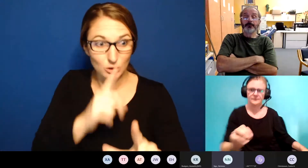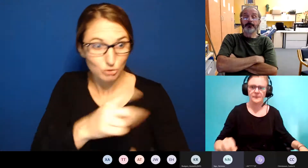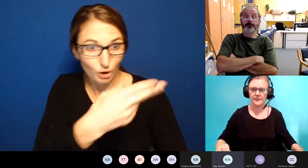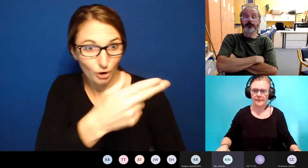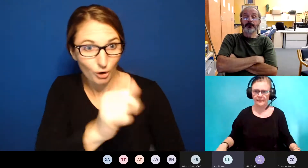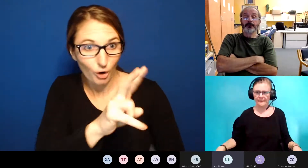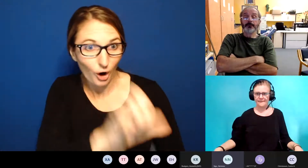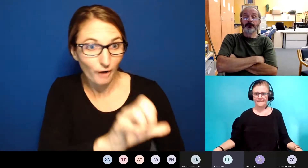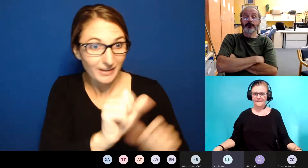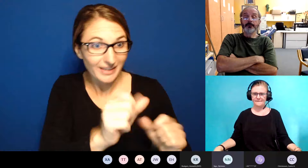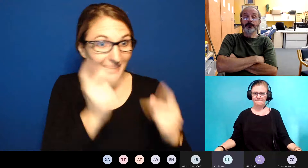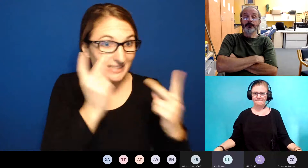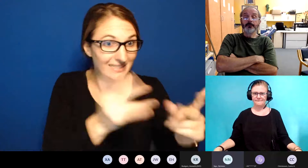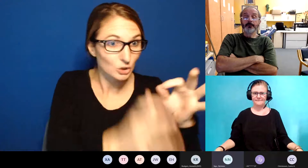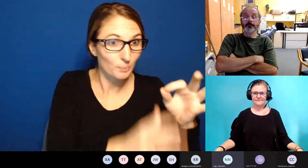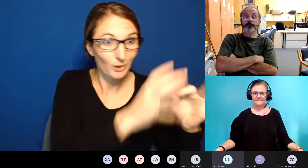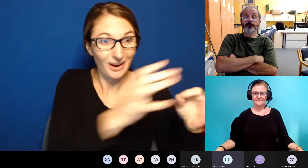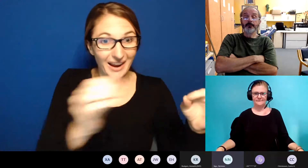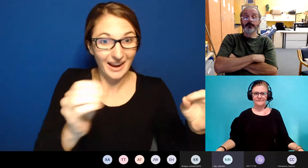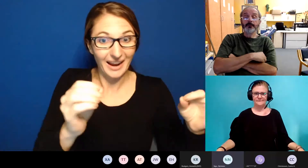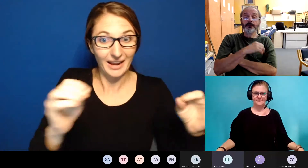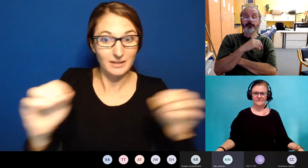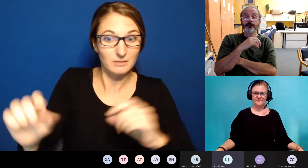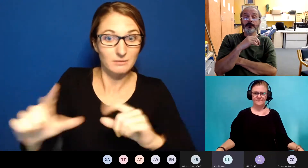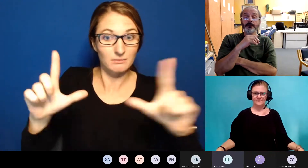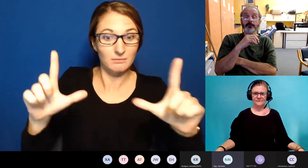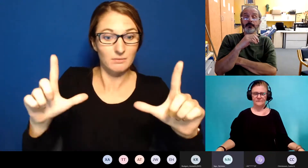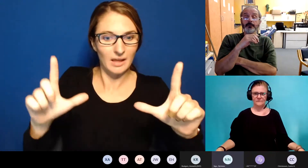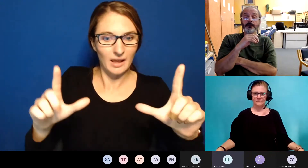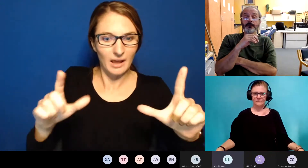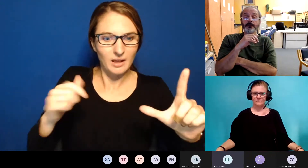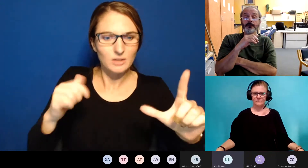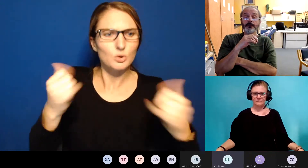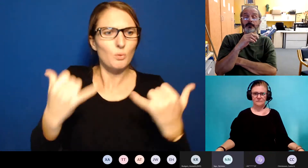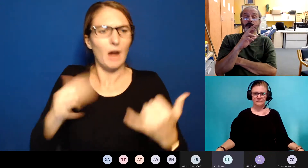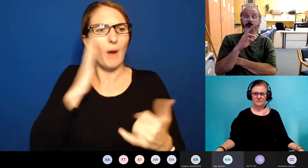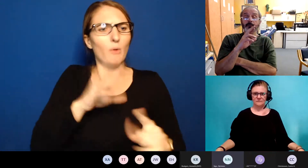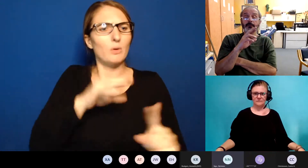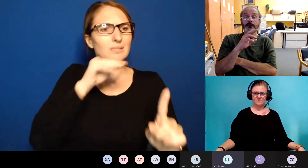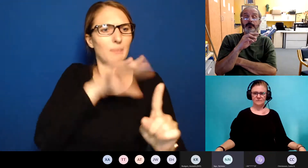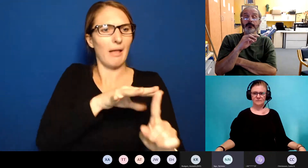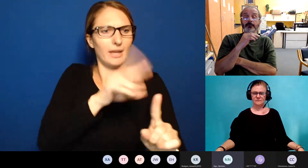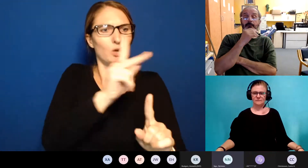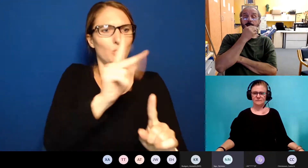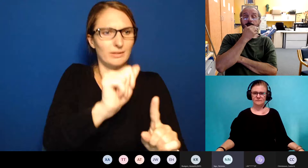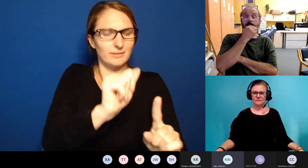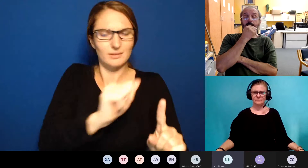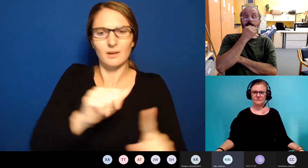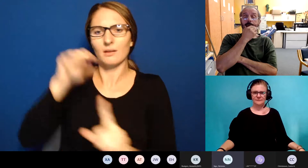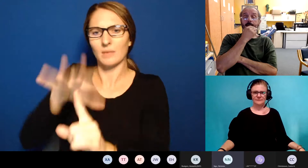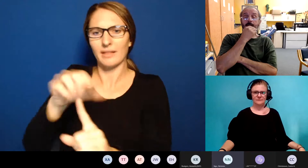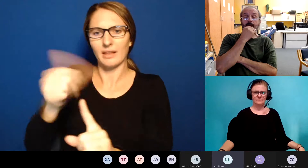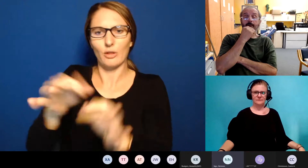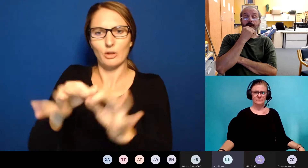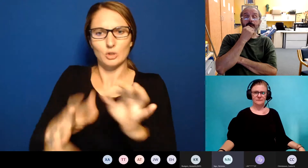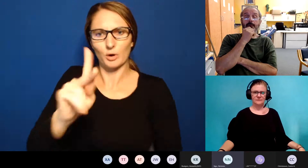as well. So right now, Krista is spotlighted. I'm going to try to spotlight Kate as well.